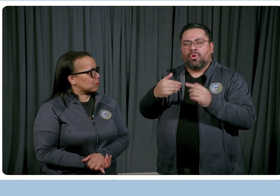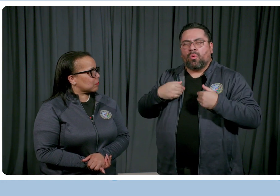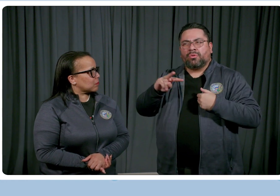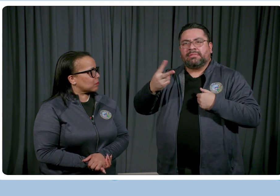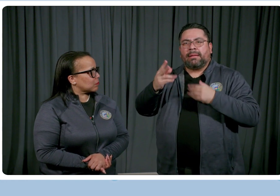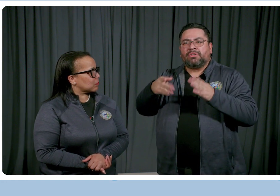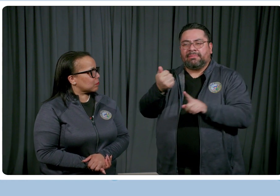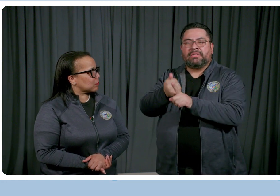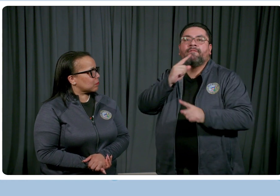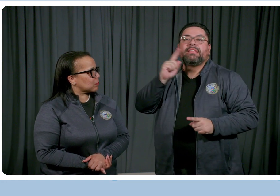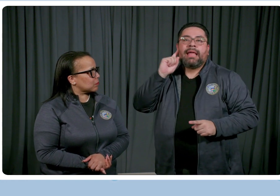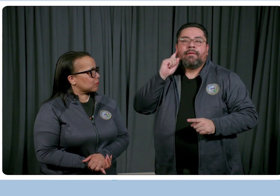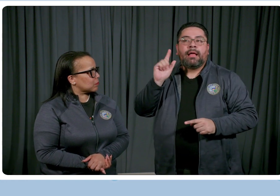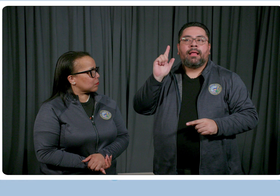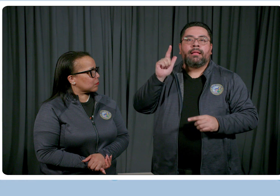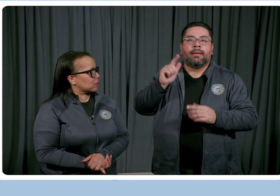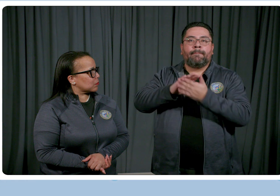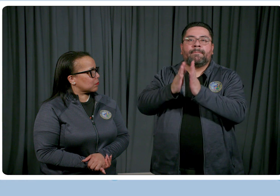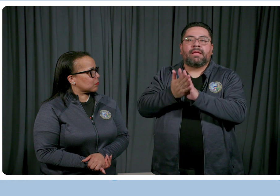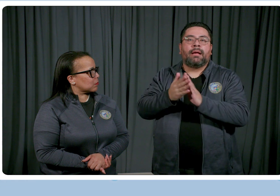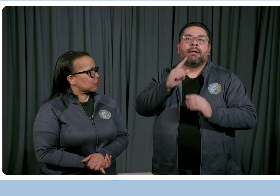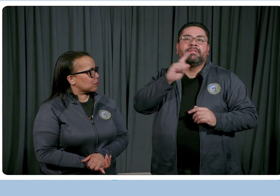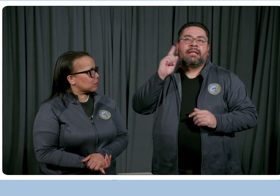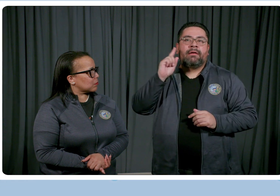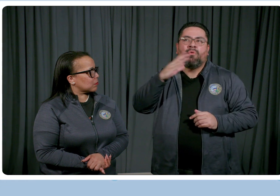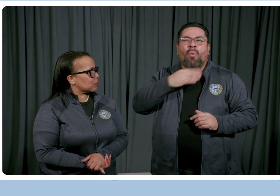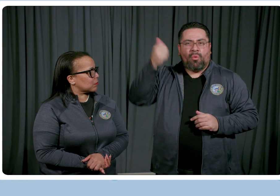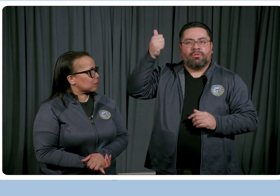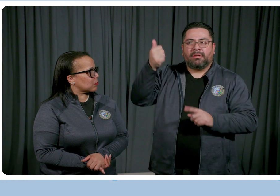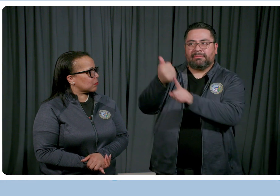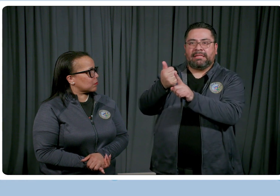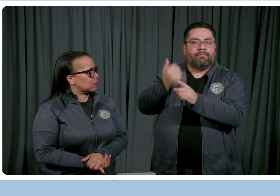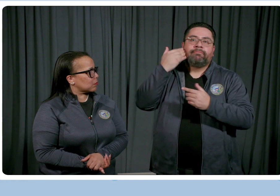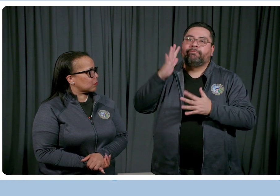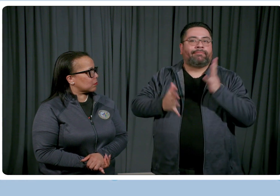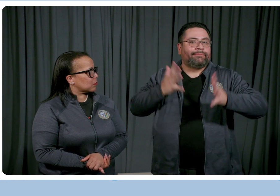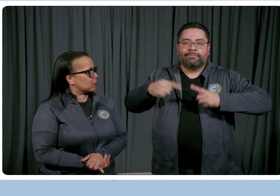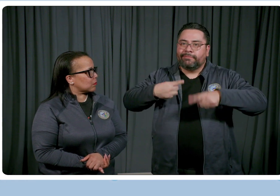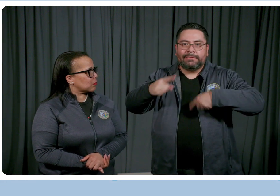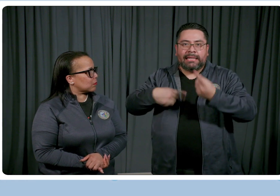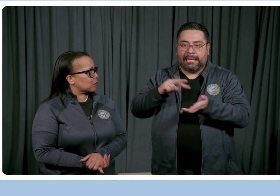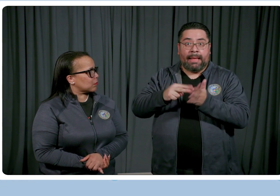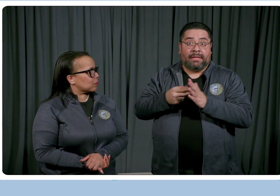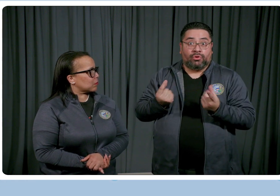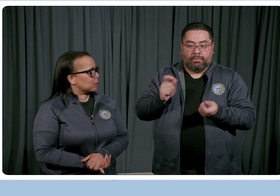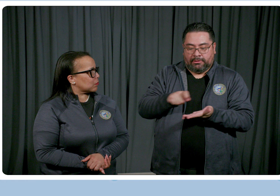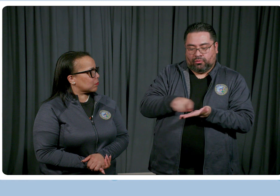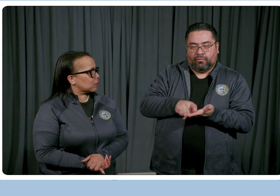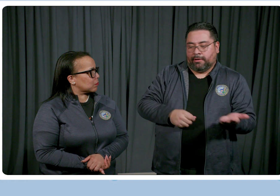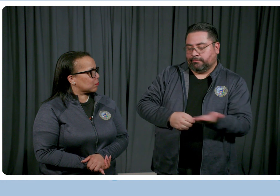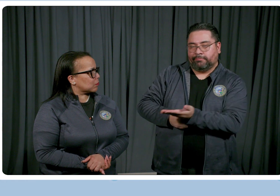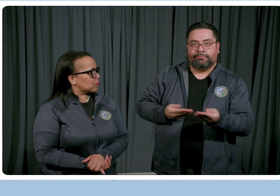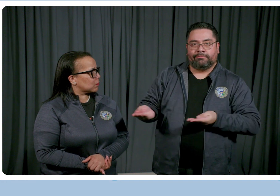another job seeker who was deaf but became deaf later in life and doesn't use sign language. And so there's a lot of writing back and forth and